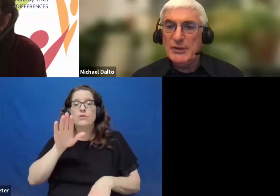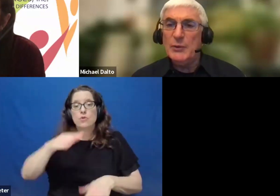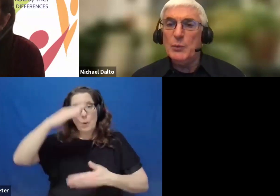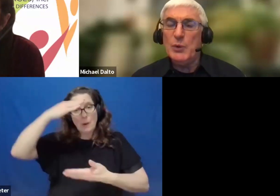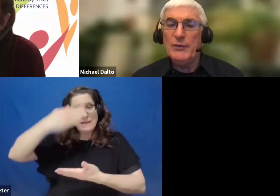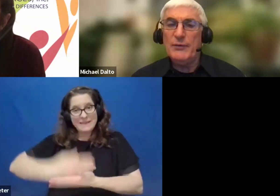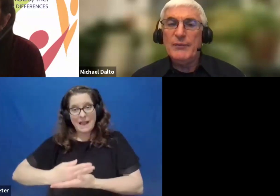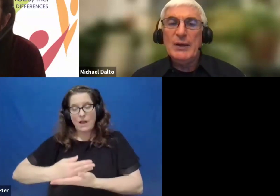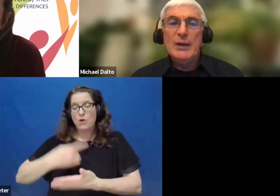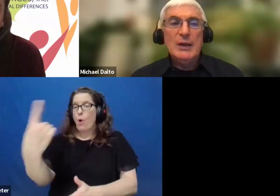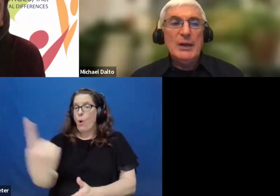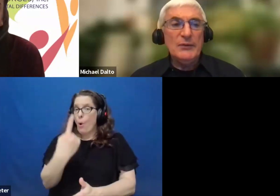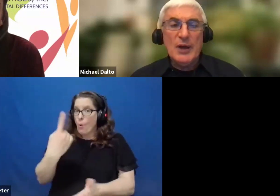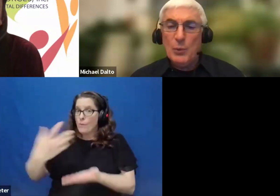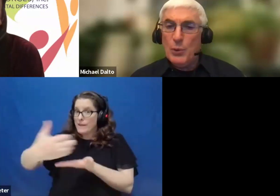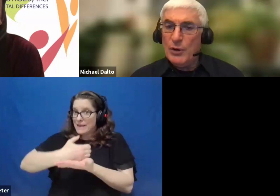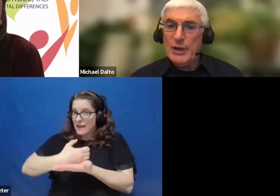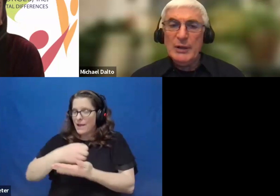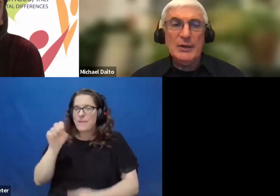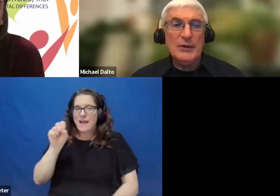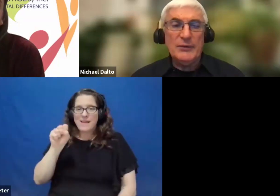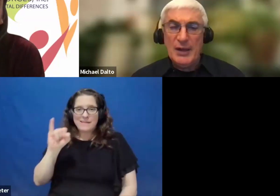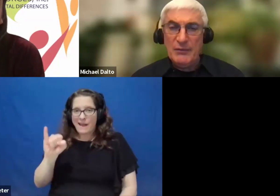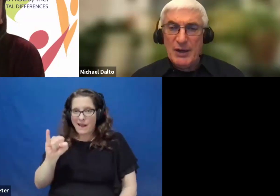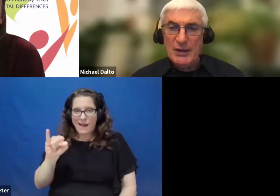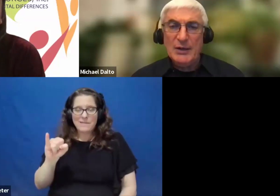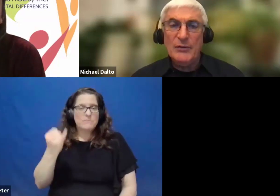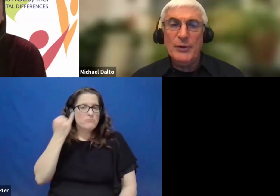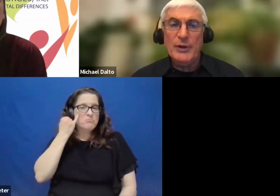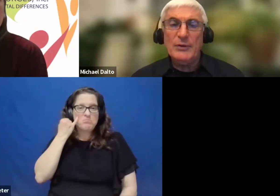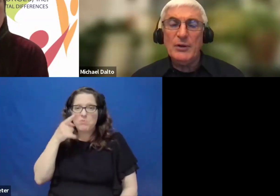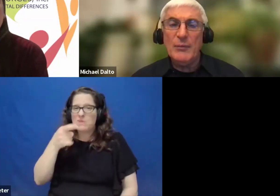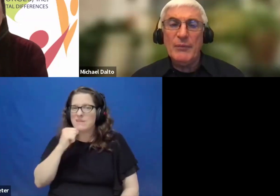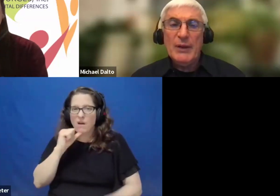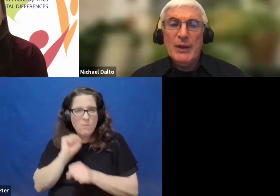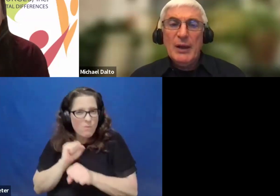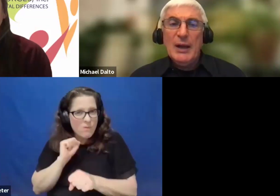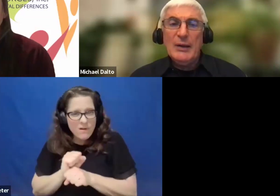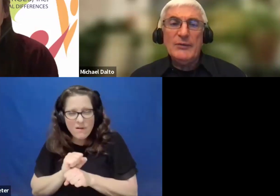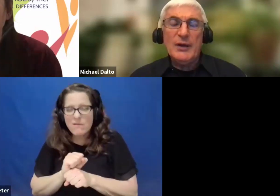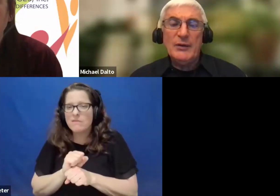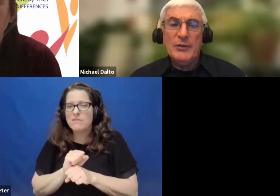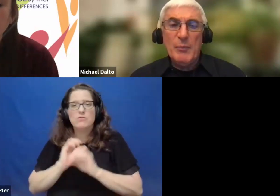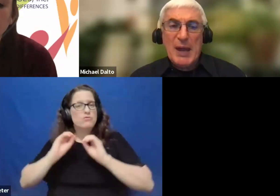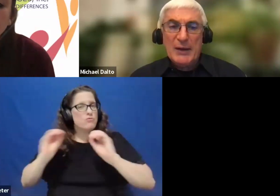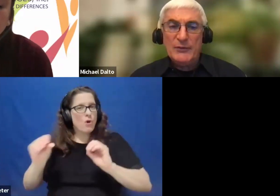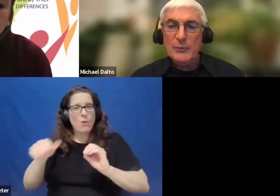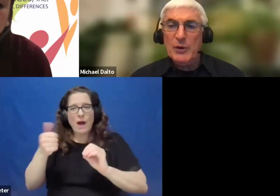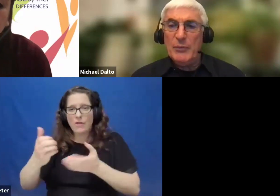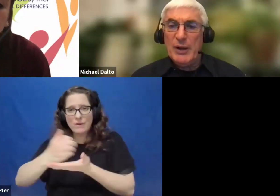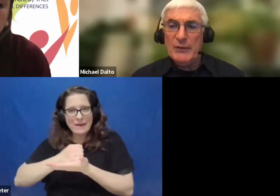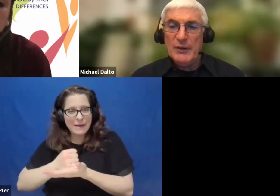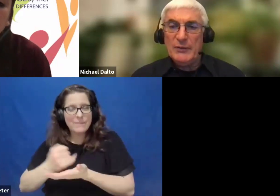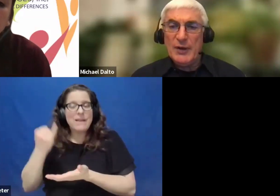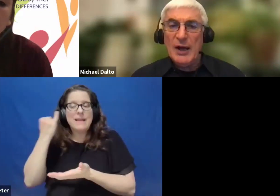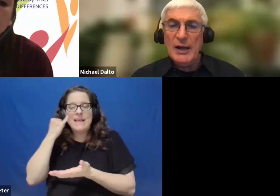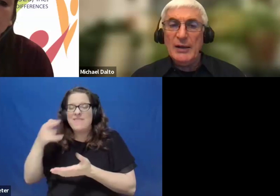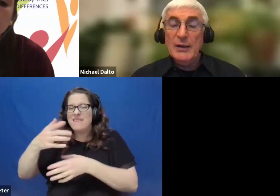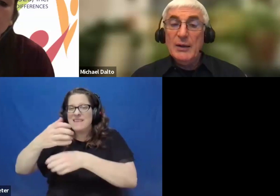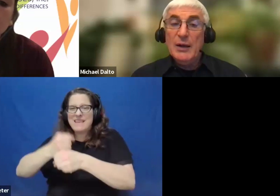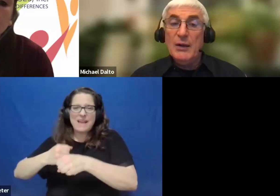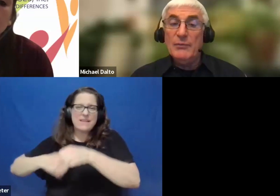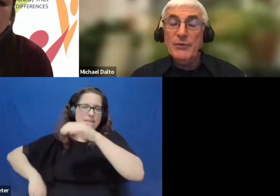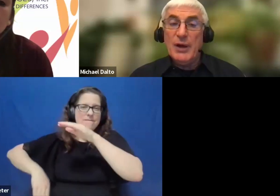to begin with, he's not working, he doesn't have any other income, and he's getting the maximum